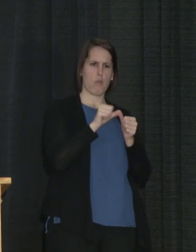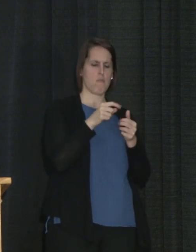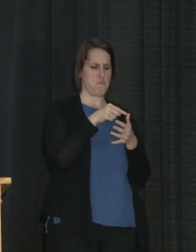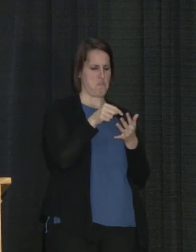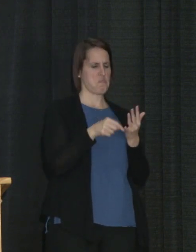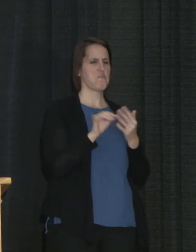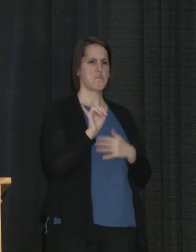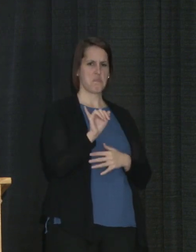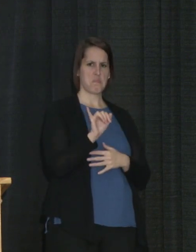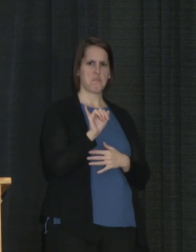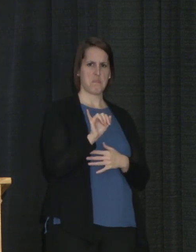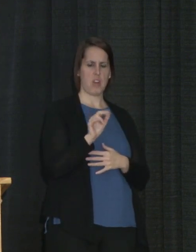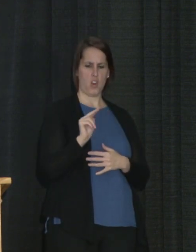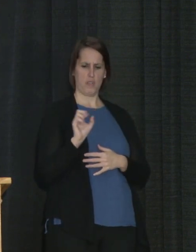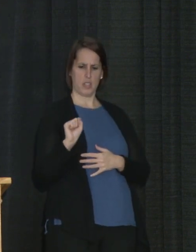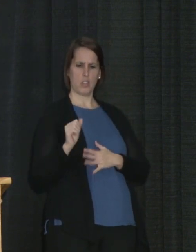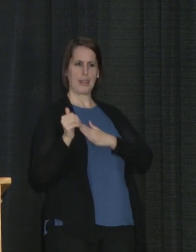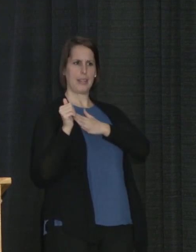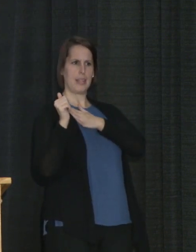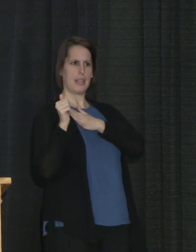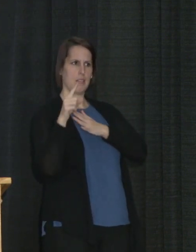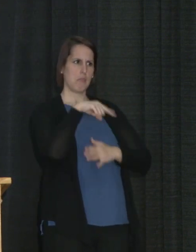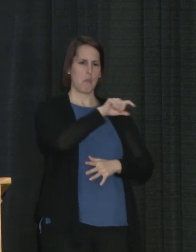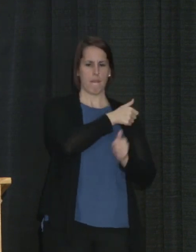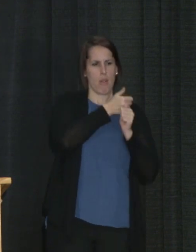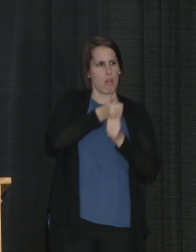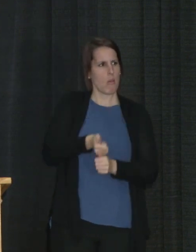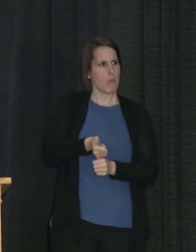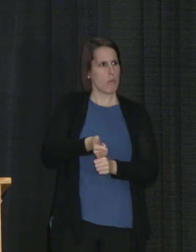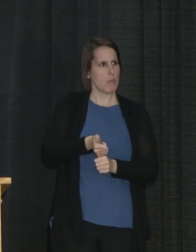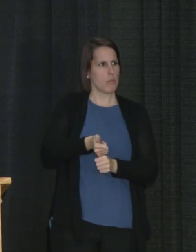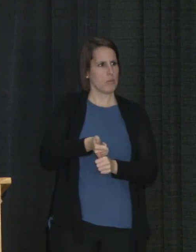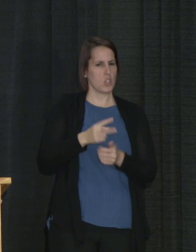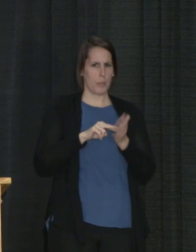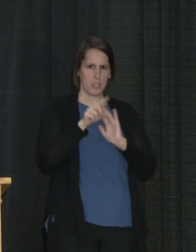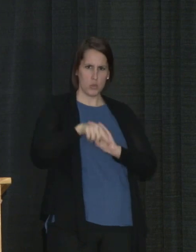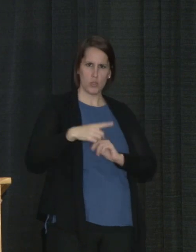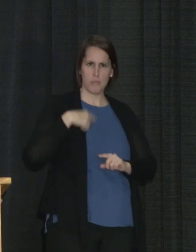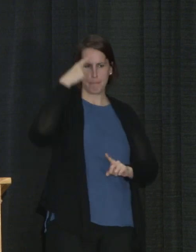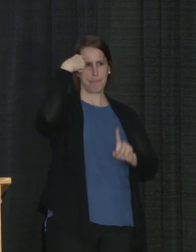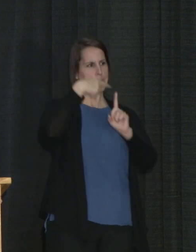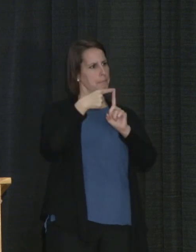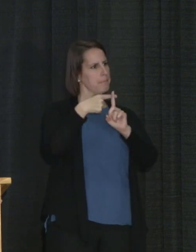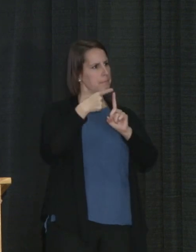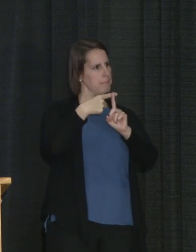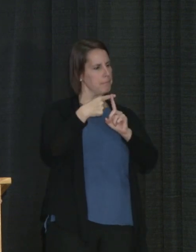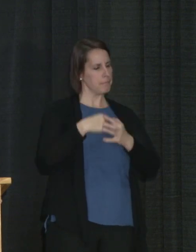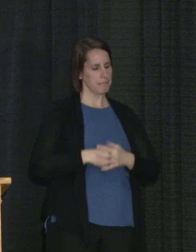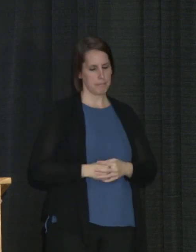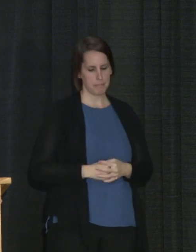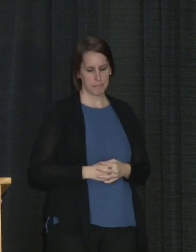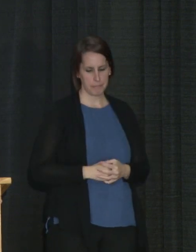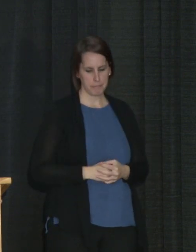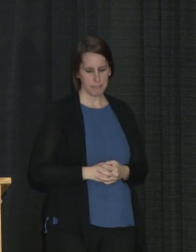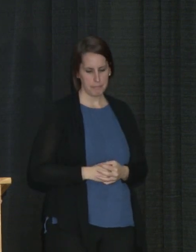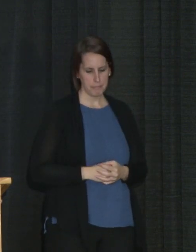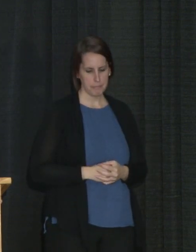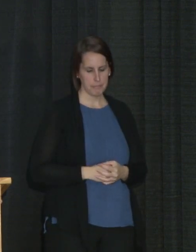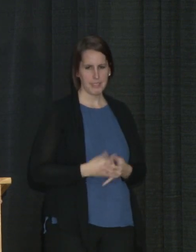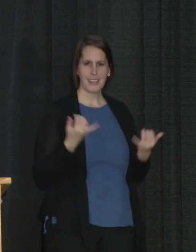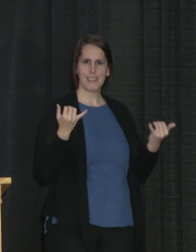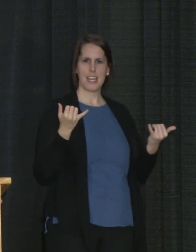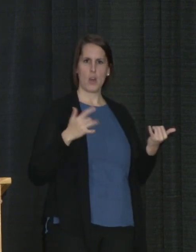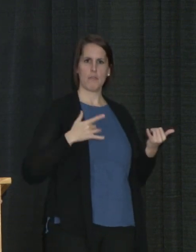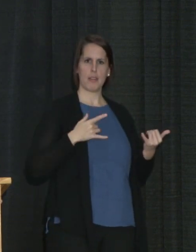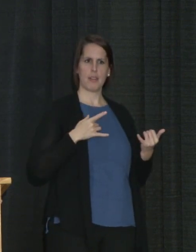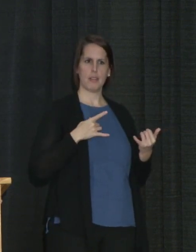a reason for optimism for our young grads. You're graduating at a more positive